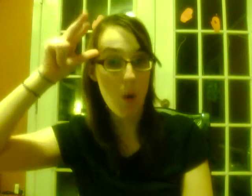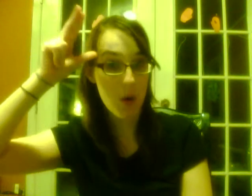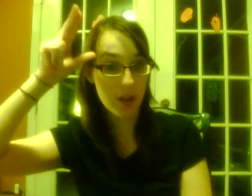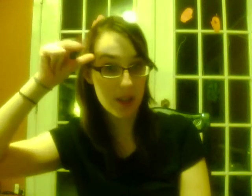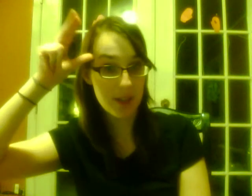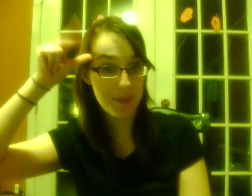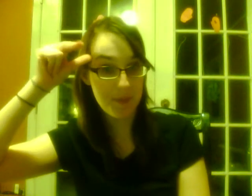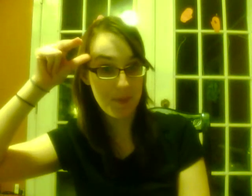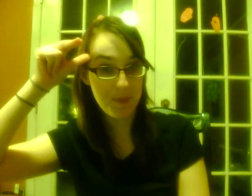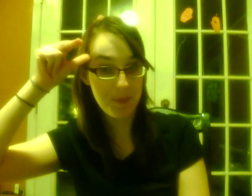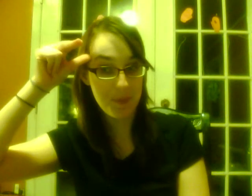horse,